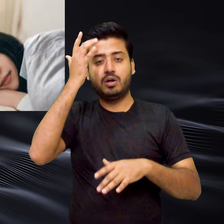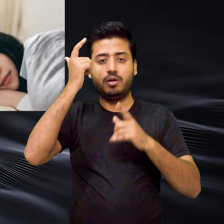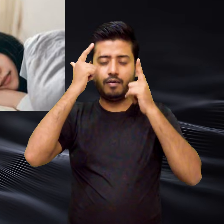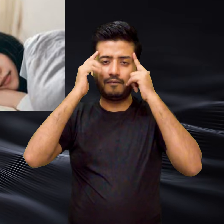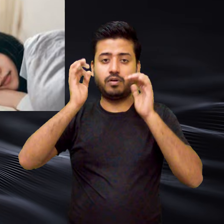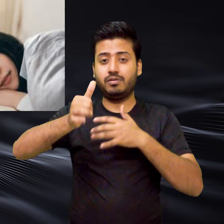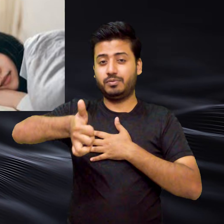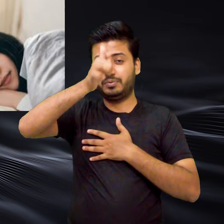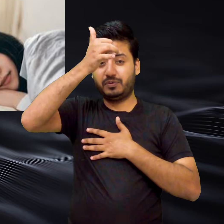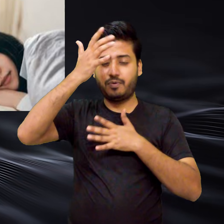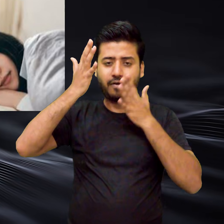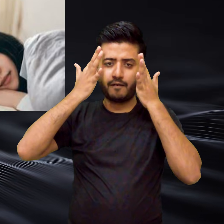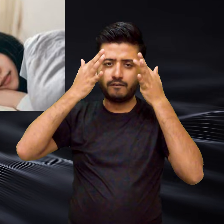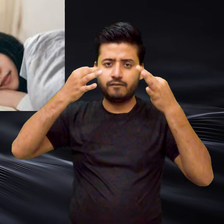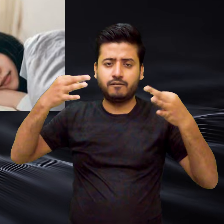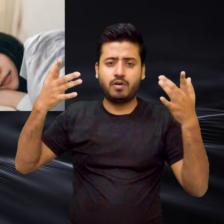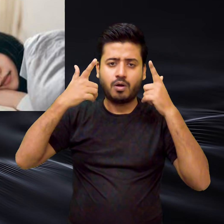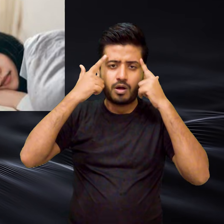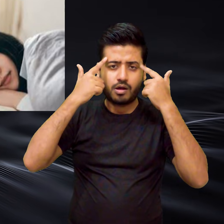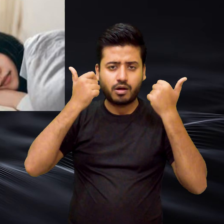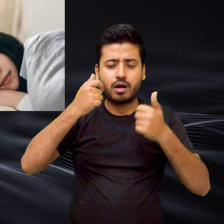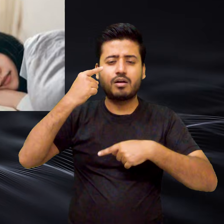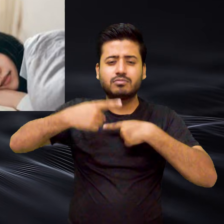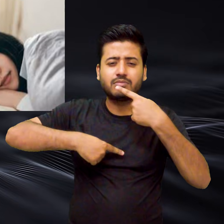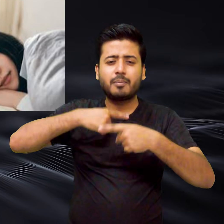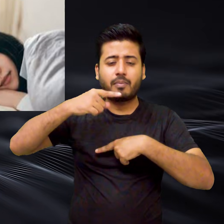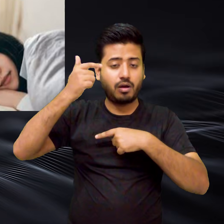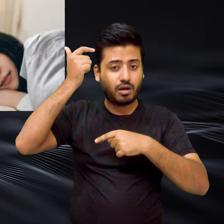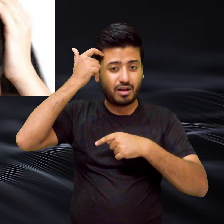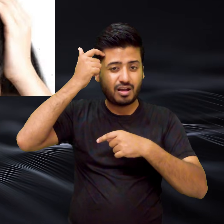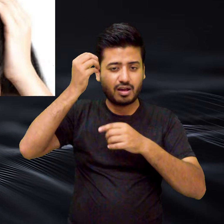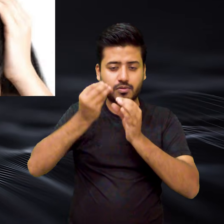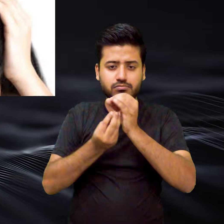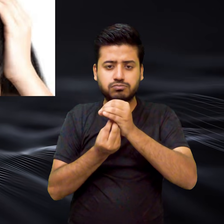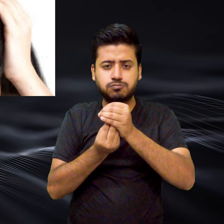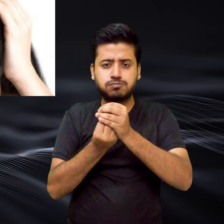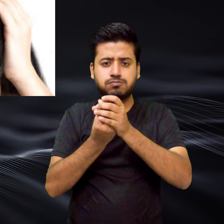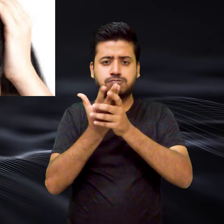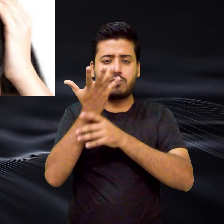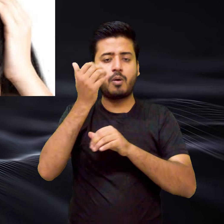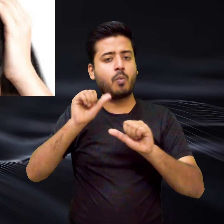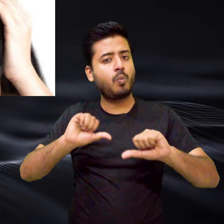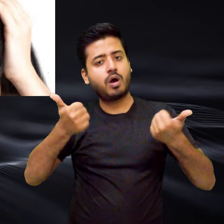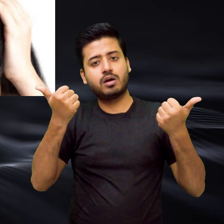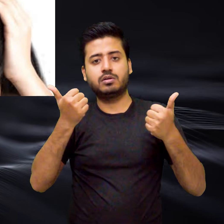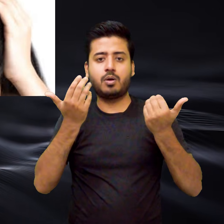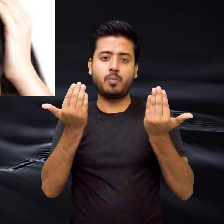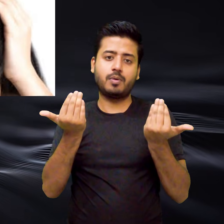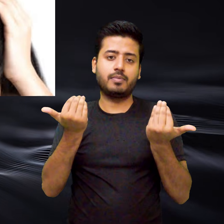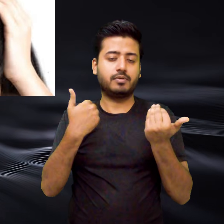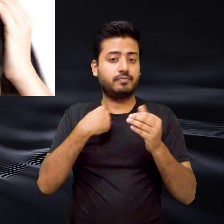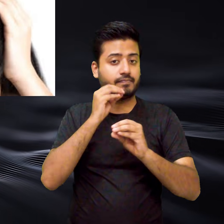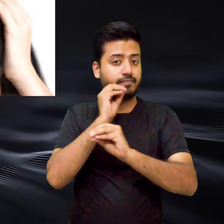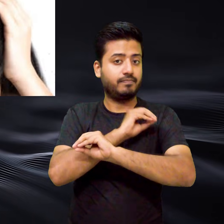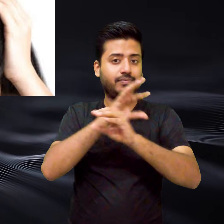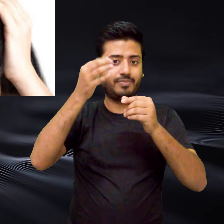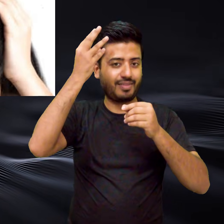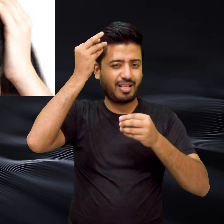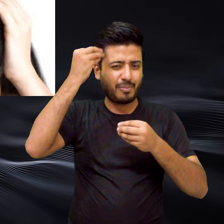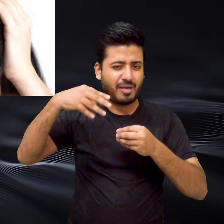Leave-in conditioner. Apply a few drops of almond oil to the lengths and ends of damp hair after washing to lock in moisture, reduce frizz,